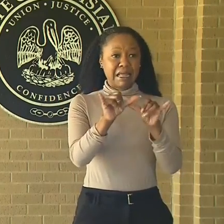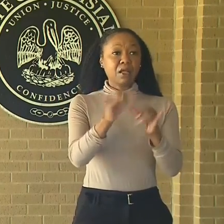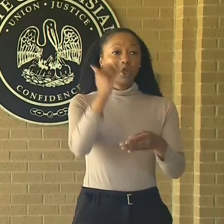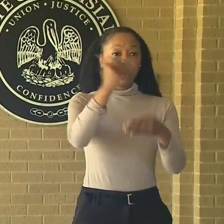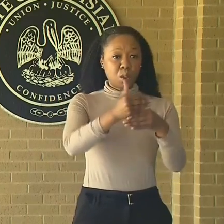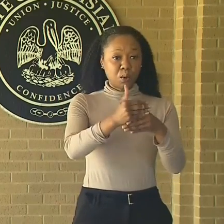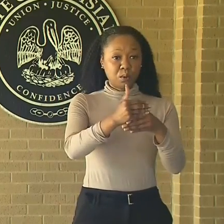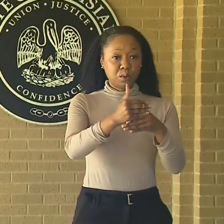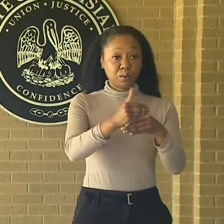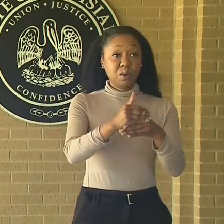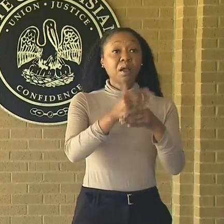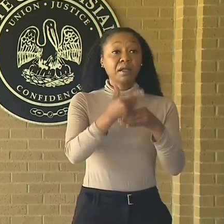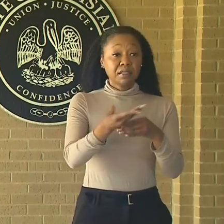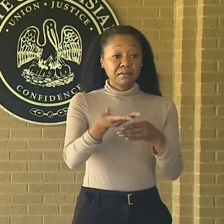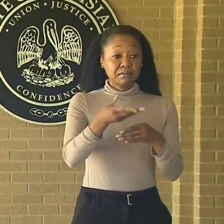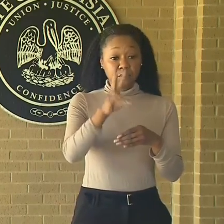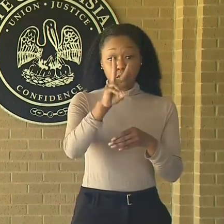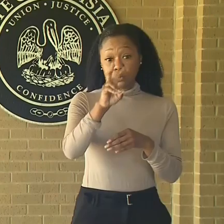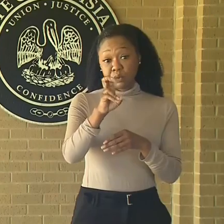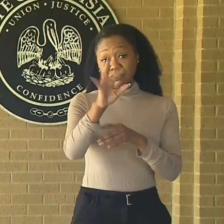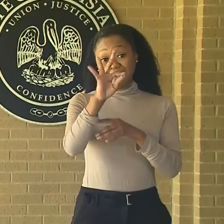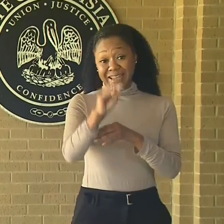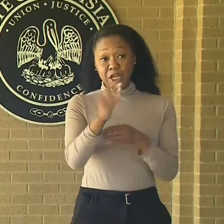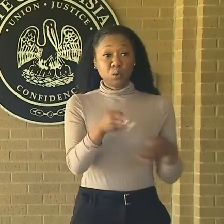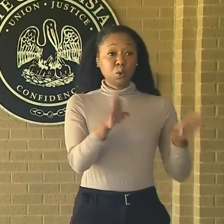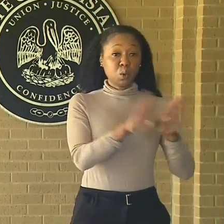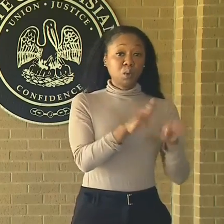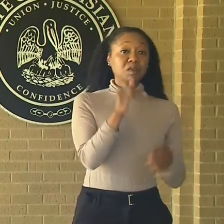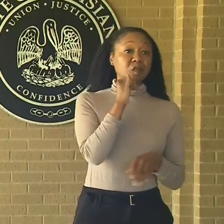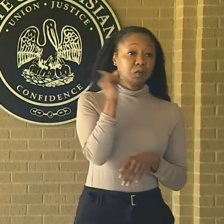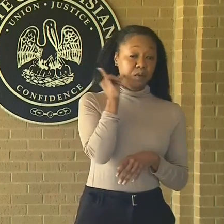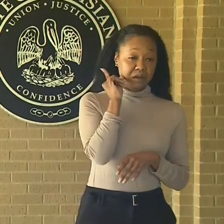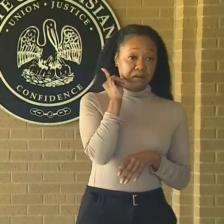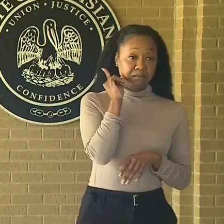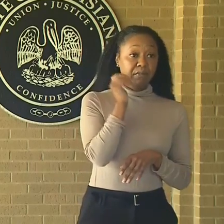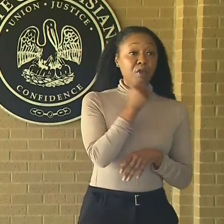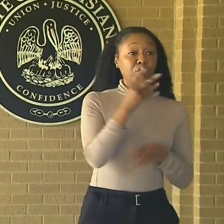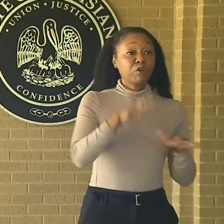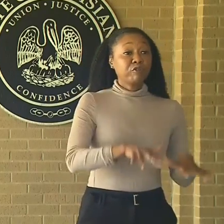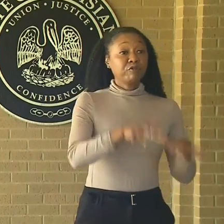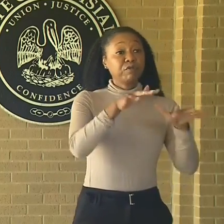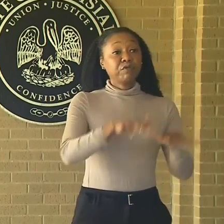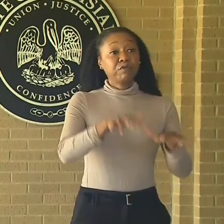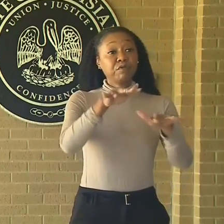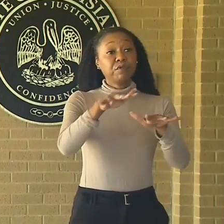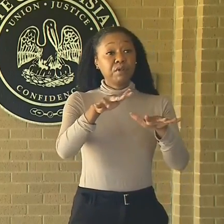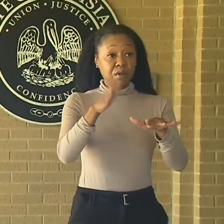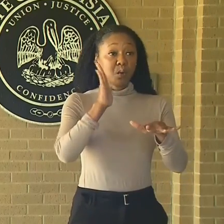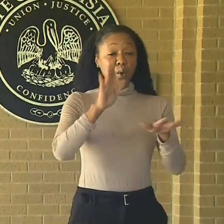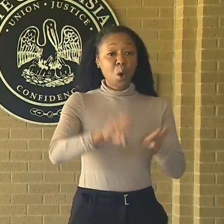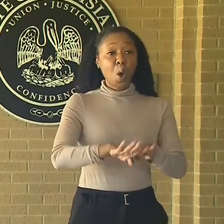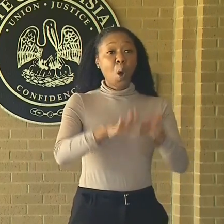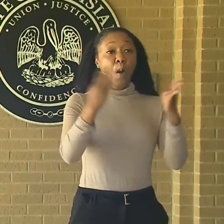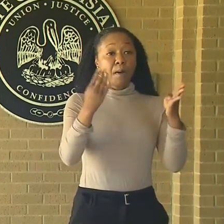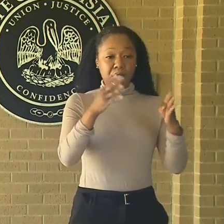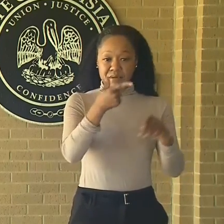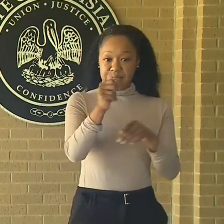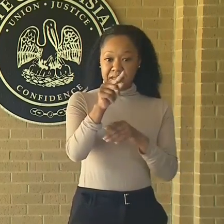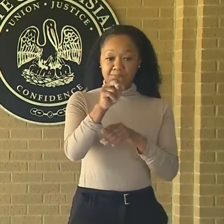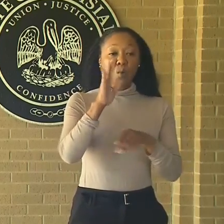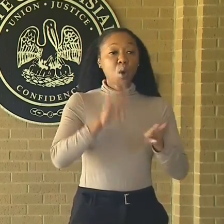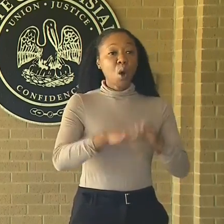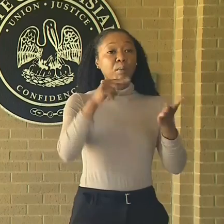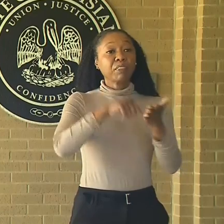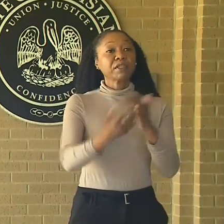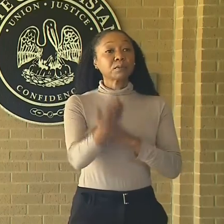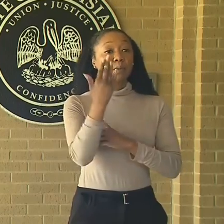up from 290 that were closed yesterday. A number of floodgates have begun reopening this morning, and that will